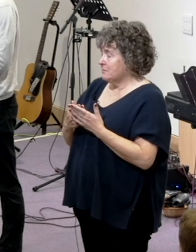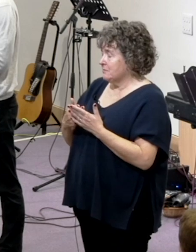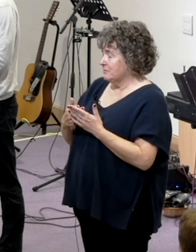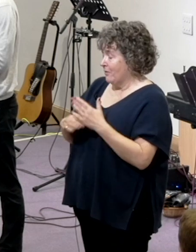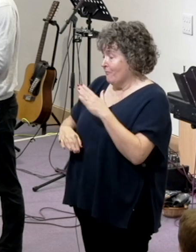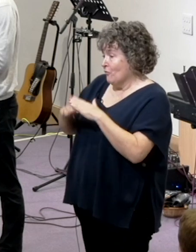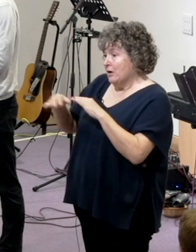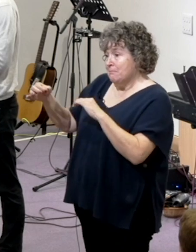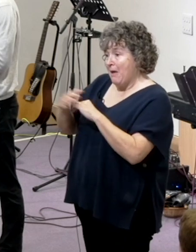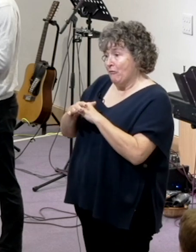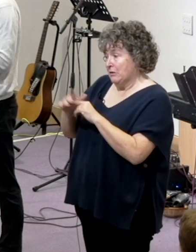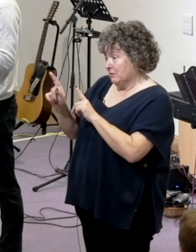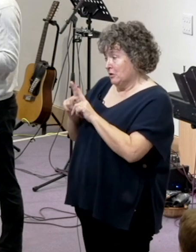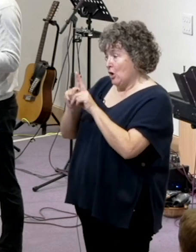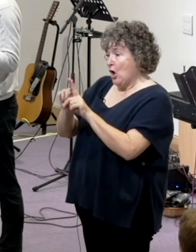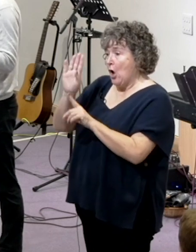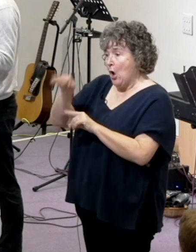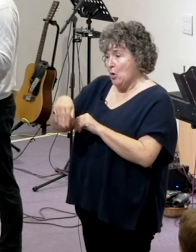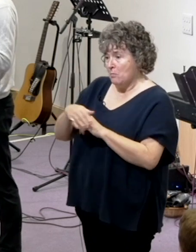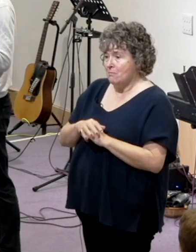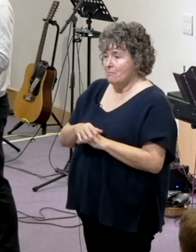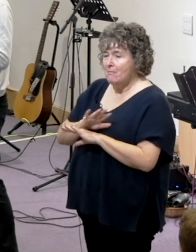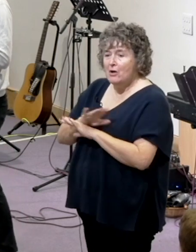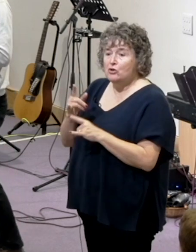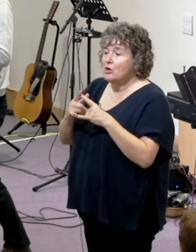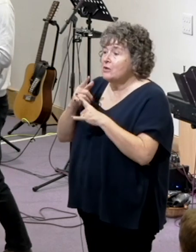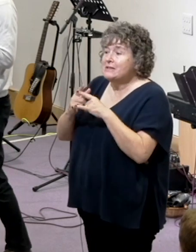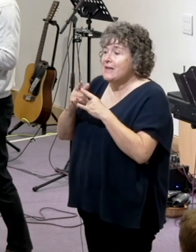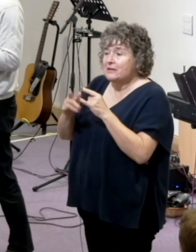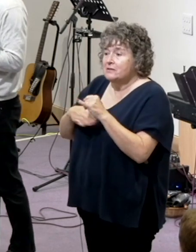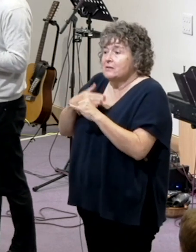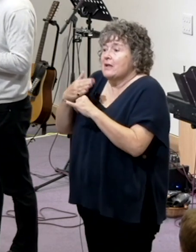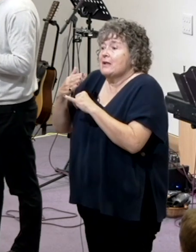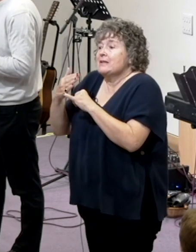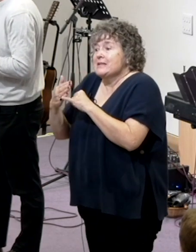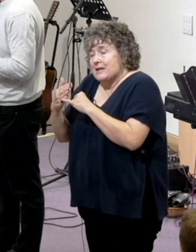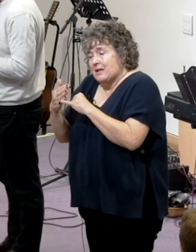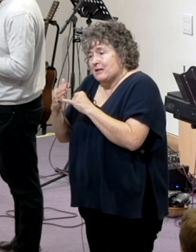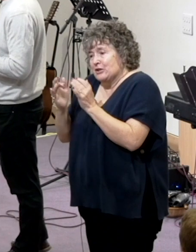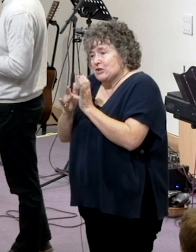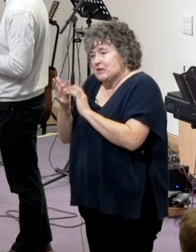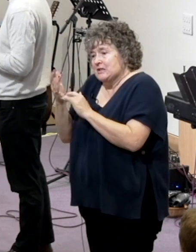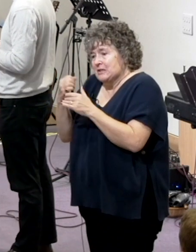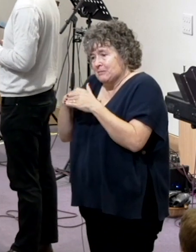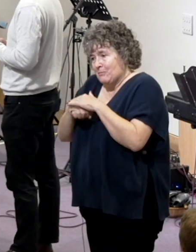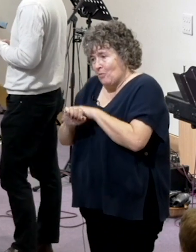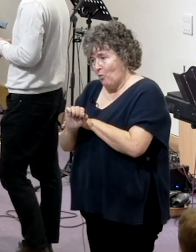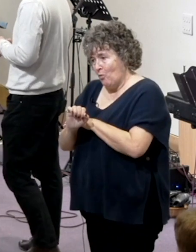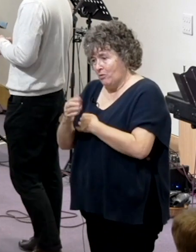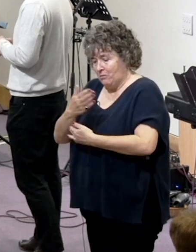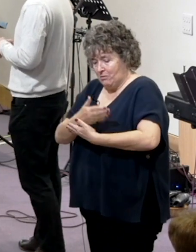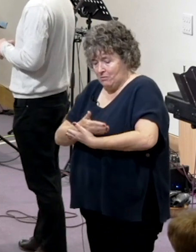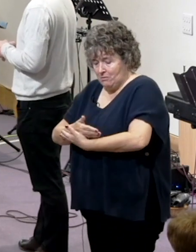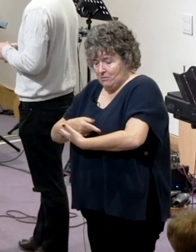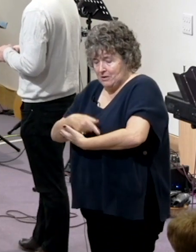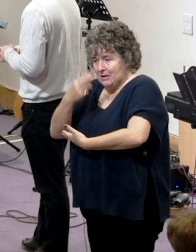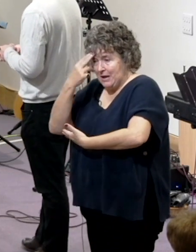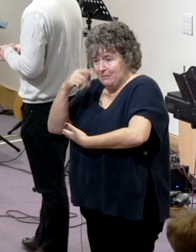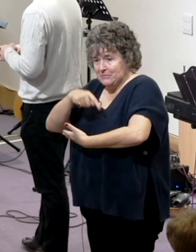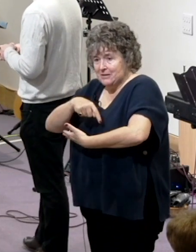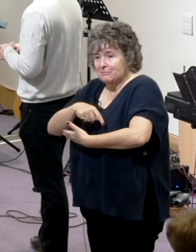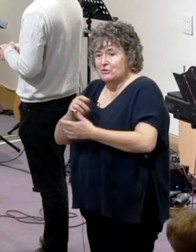wife. But he didn't consummate the marriage until she gave birth to a son, and he gave him the name